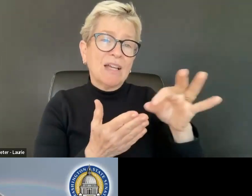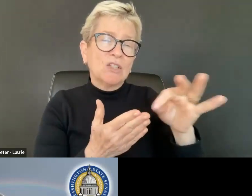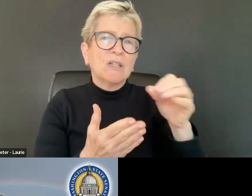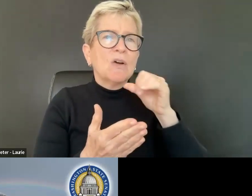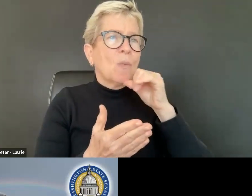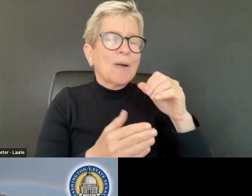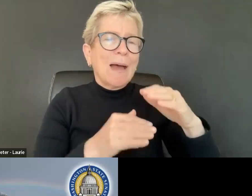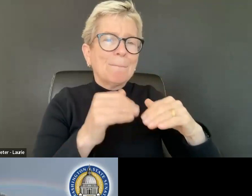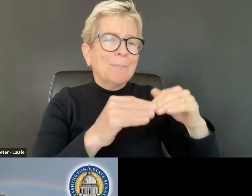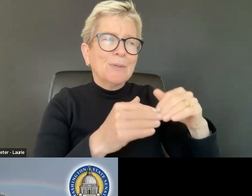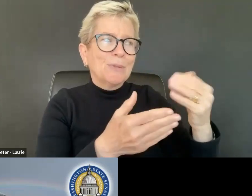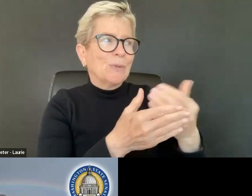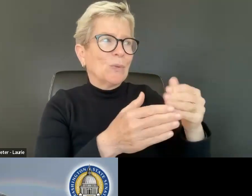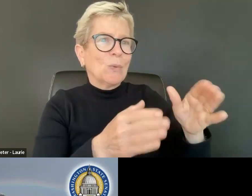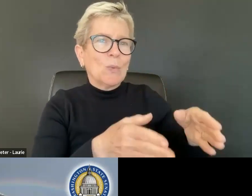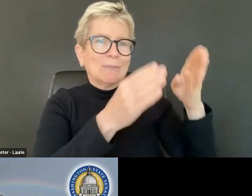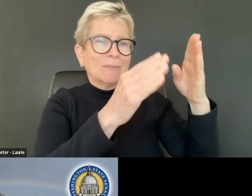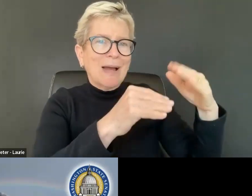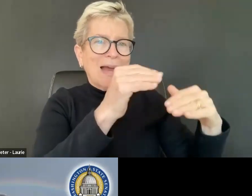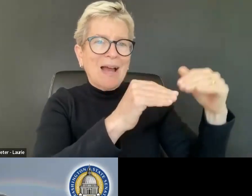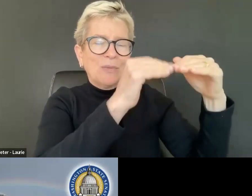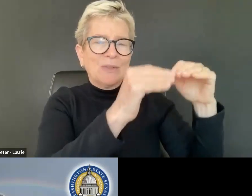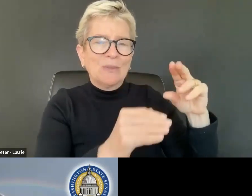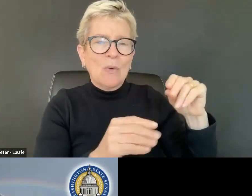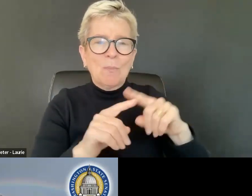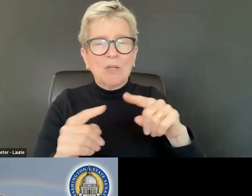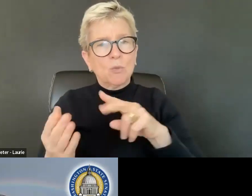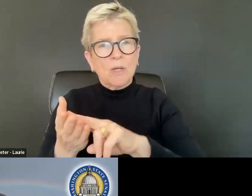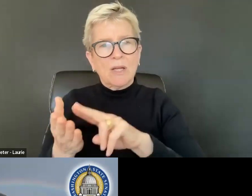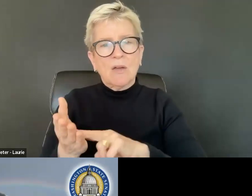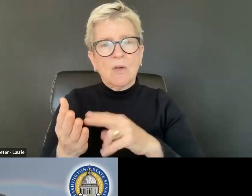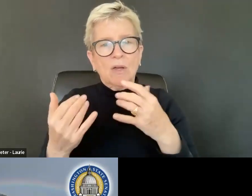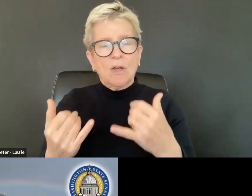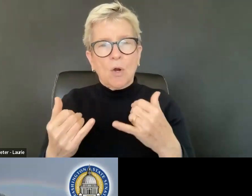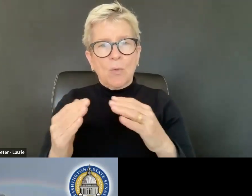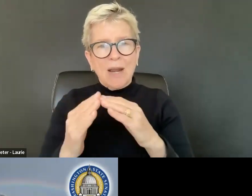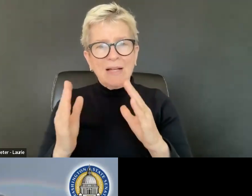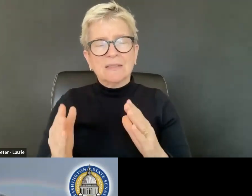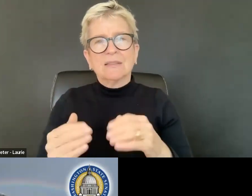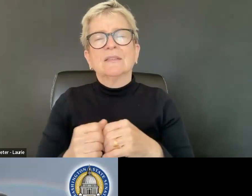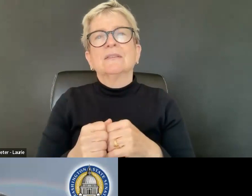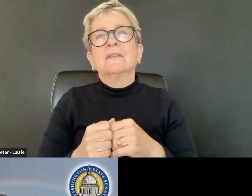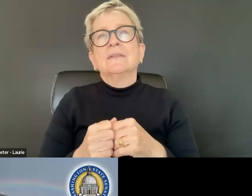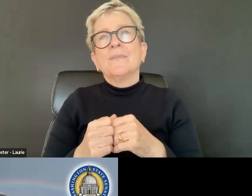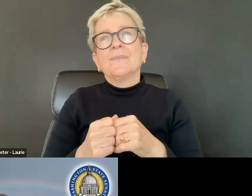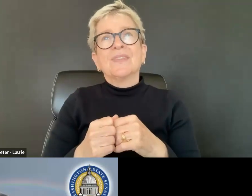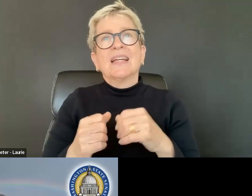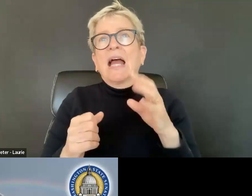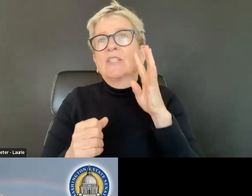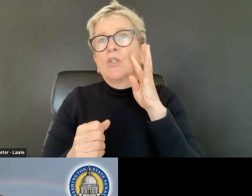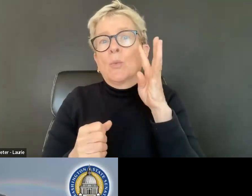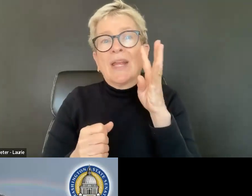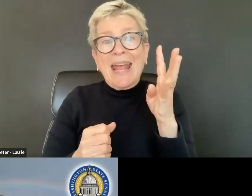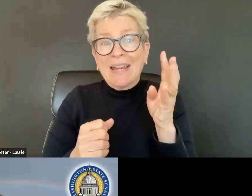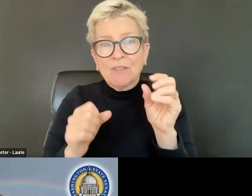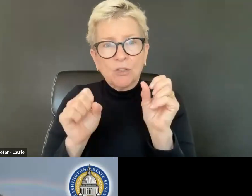new housing, but saying that you can contract with current housing, you can, as creative as people can